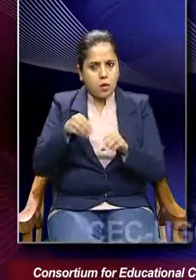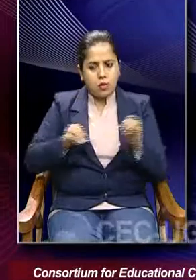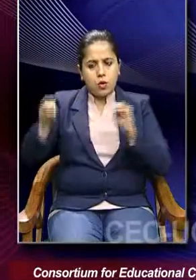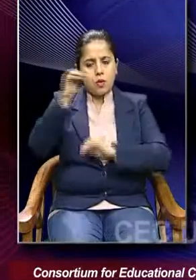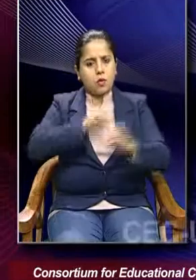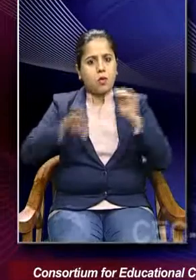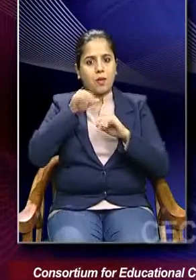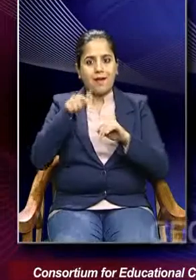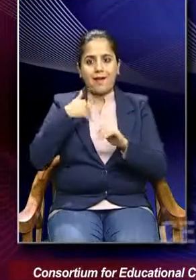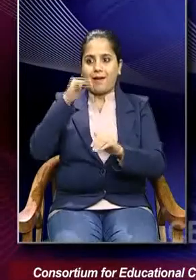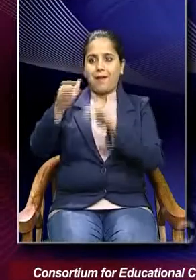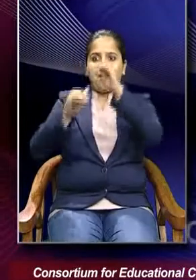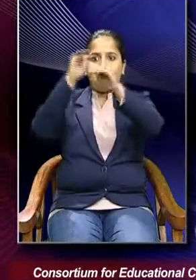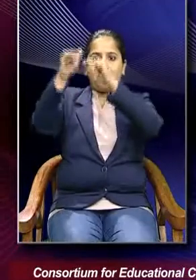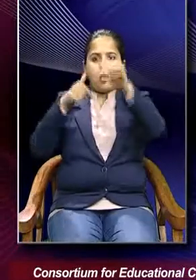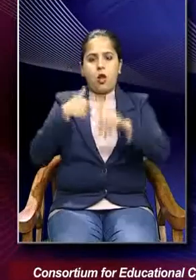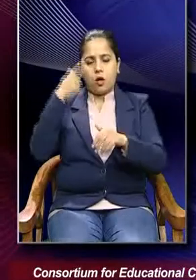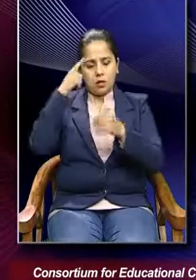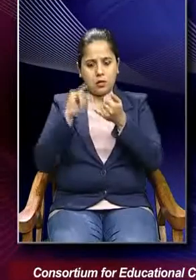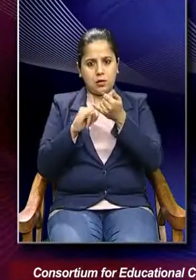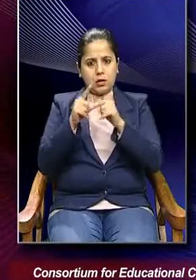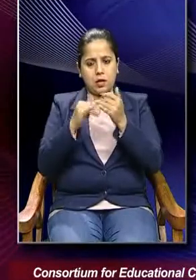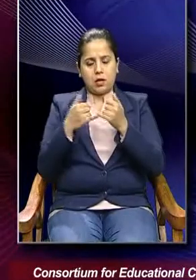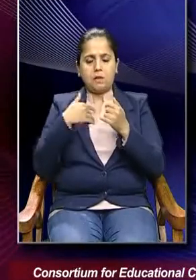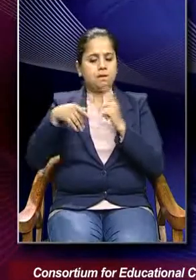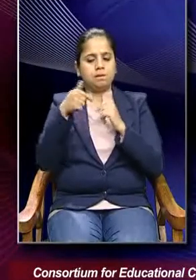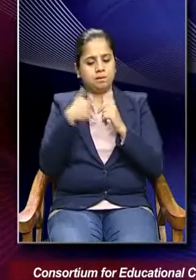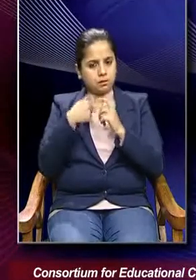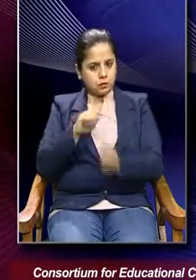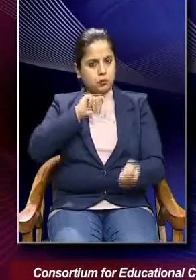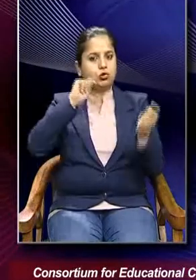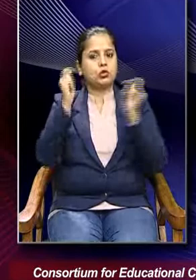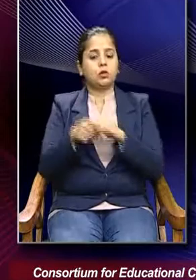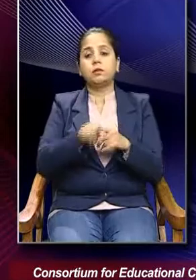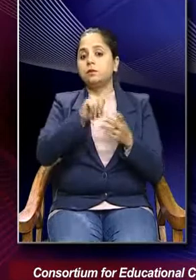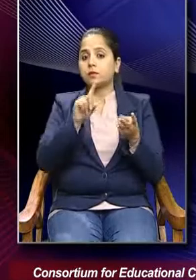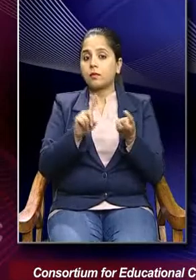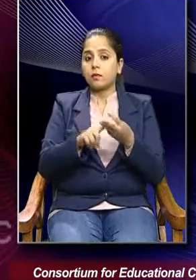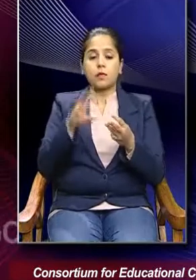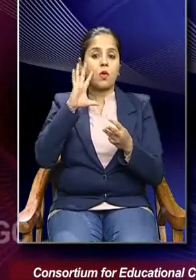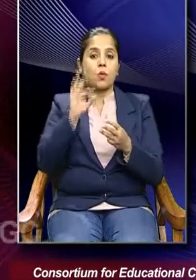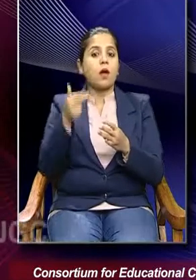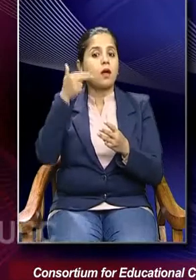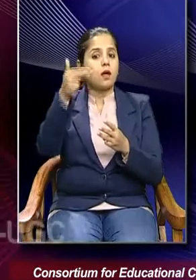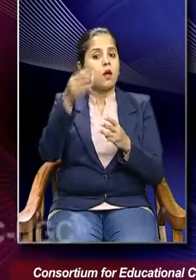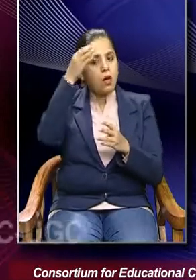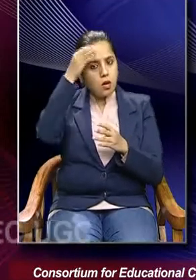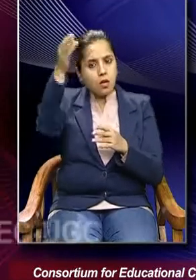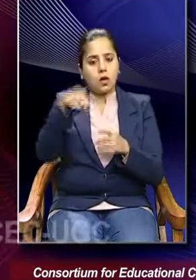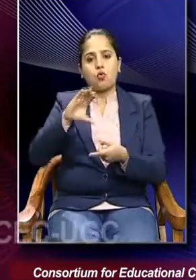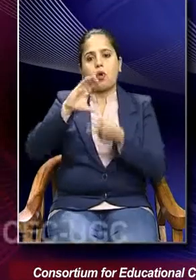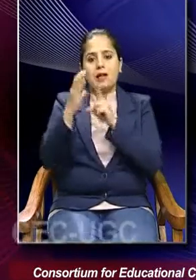the ladder and improve your status in society. Another important concept is